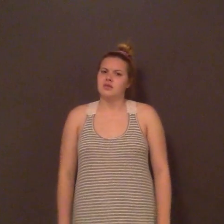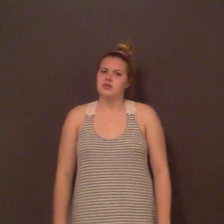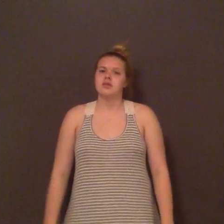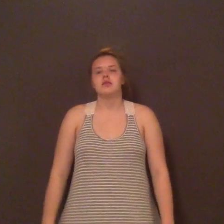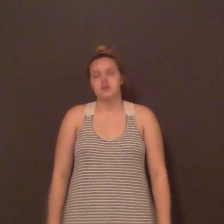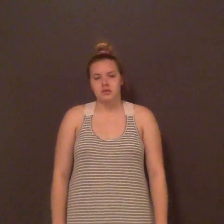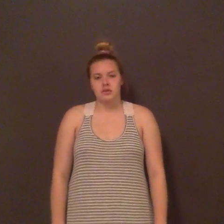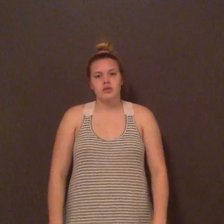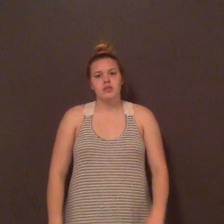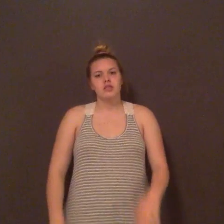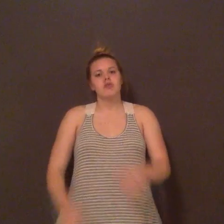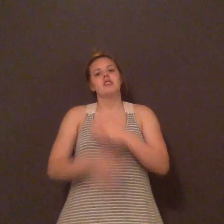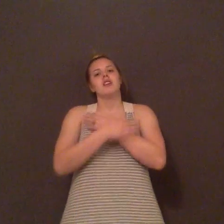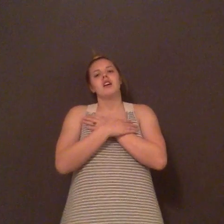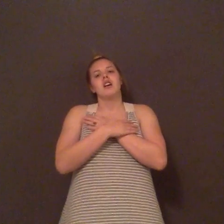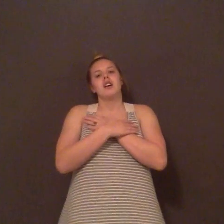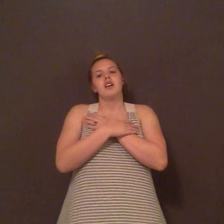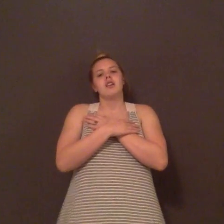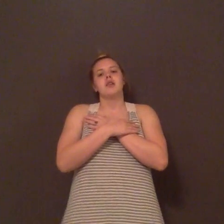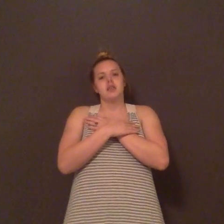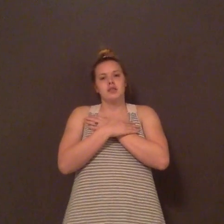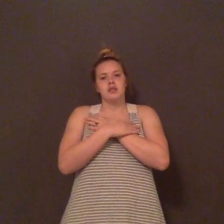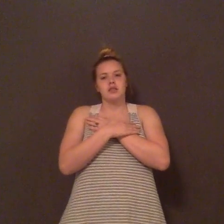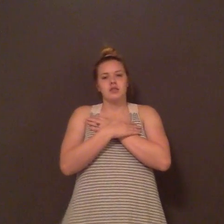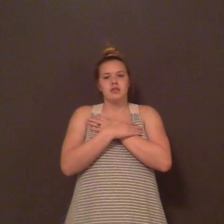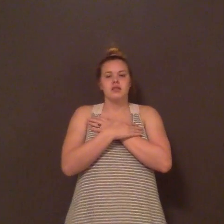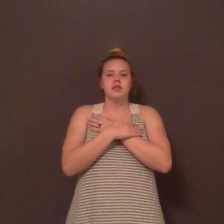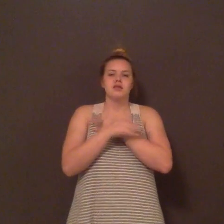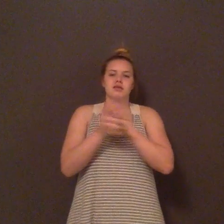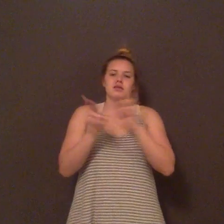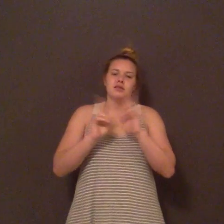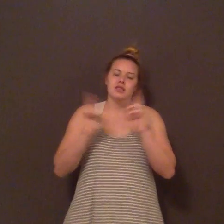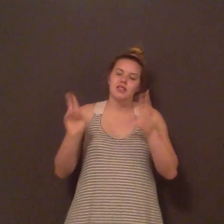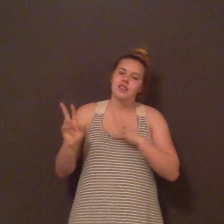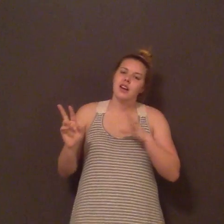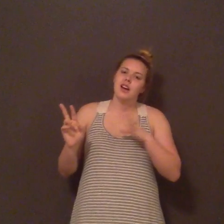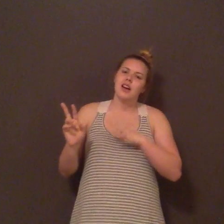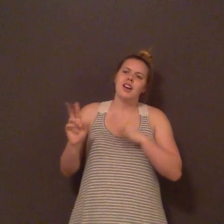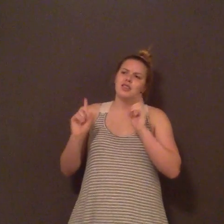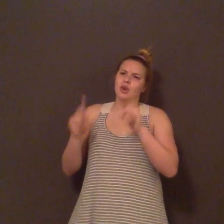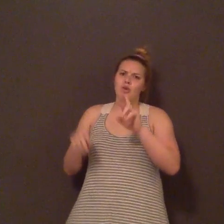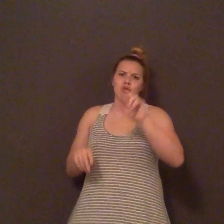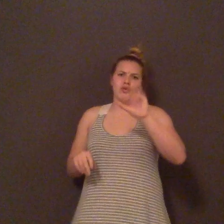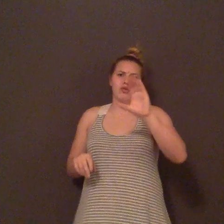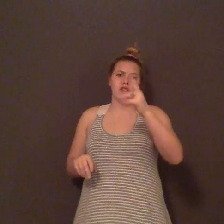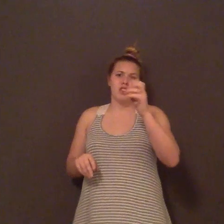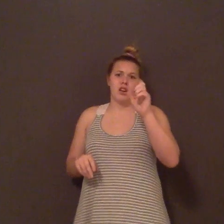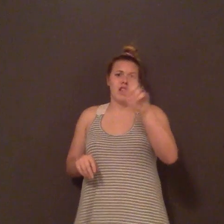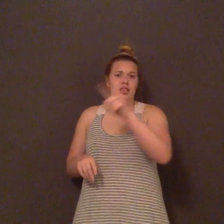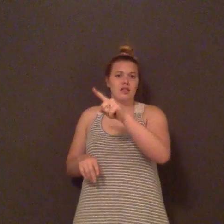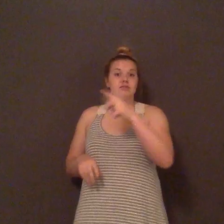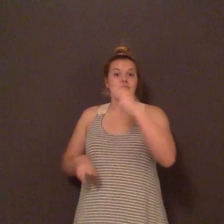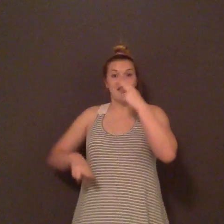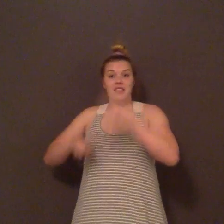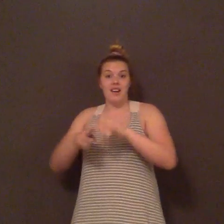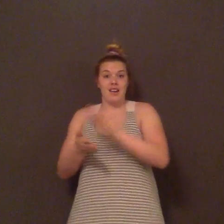up, girl. I won't be able to say it with a straight face. Yes, you can. Come on, Rachel. Just do it in the name of college fun. Yeah. This is your